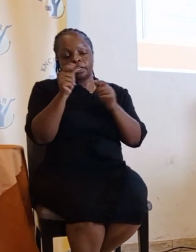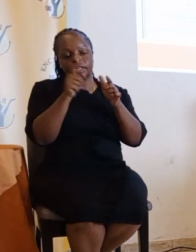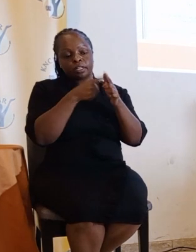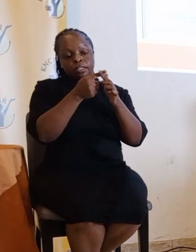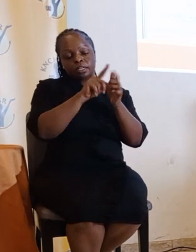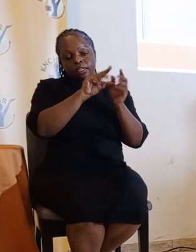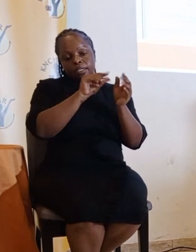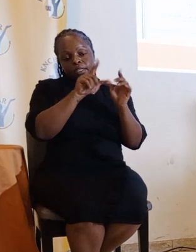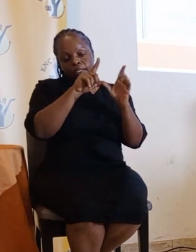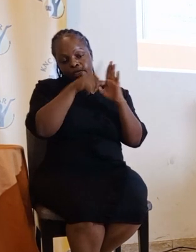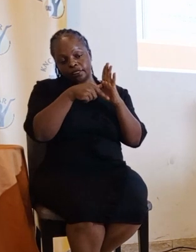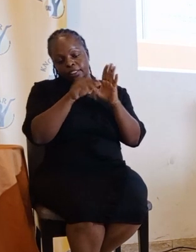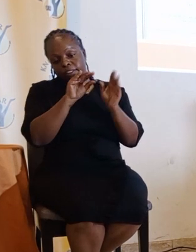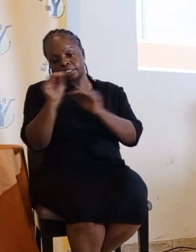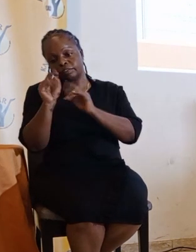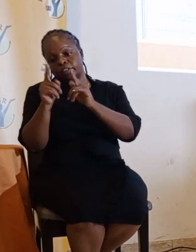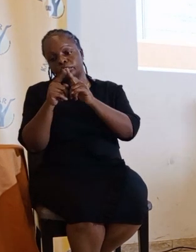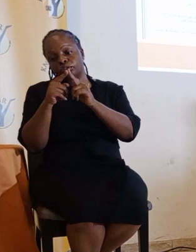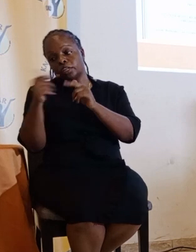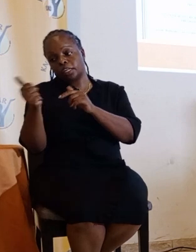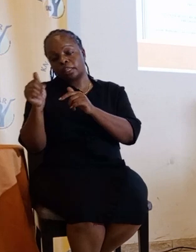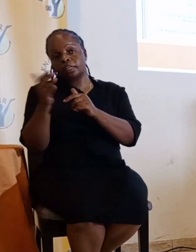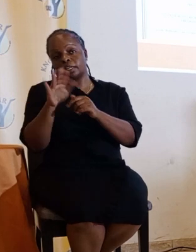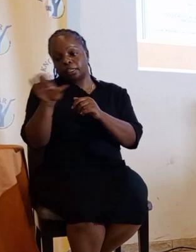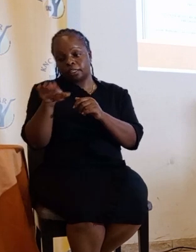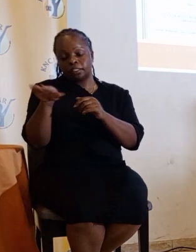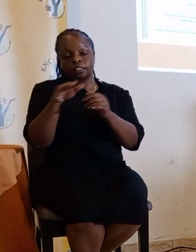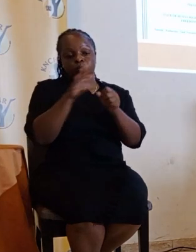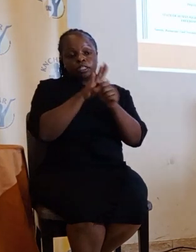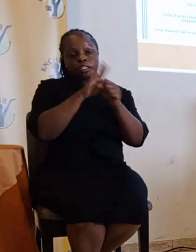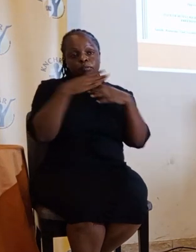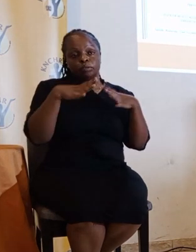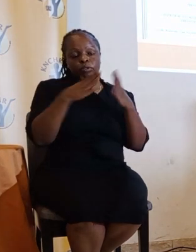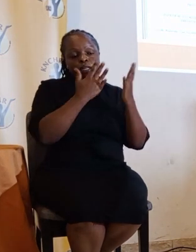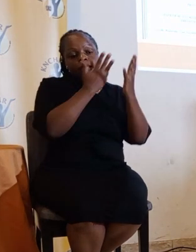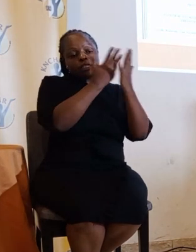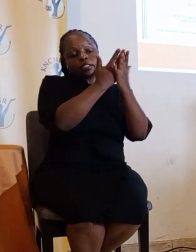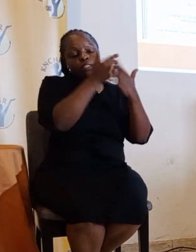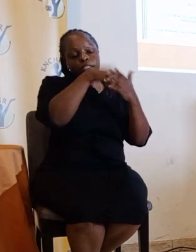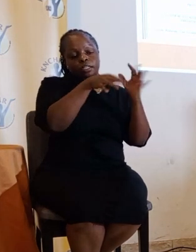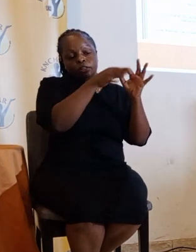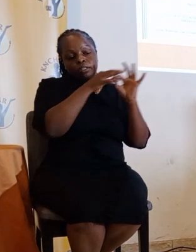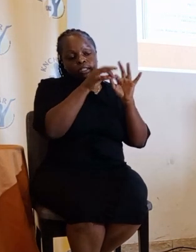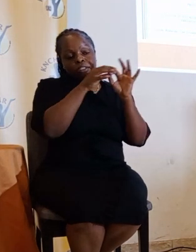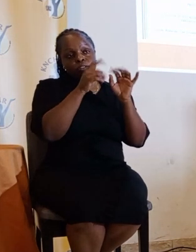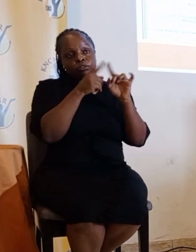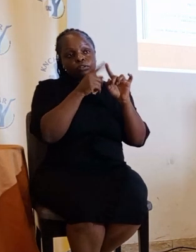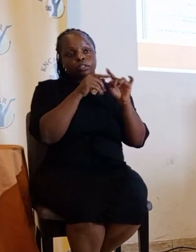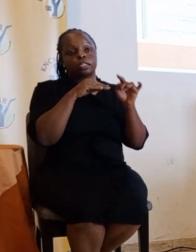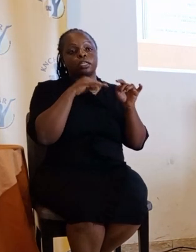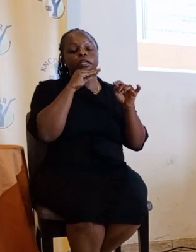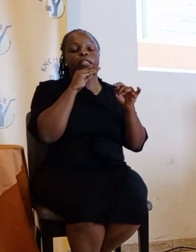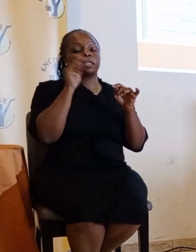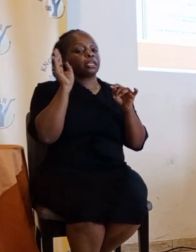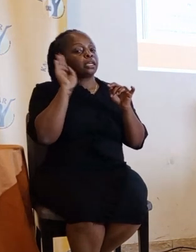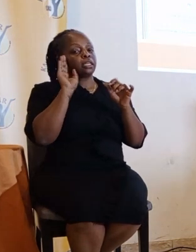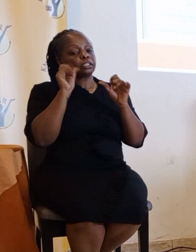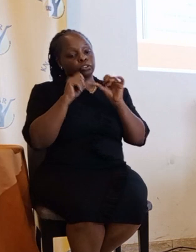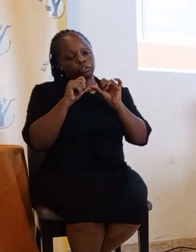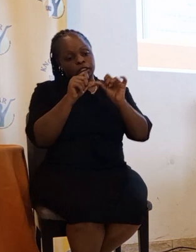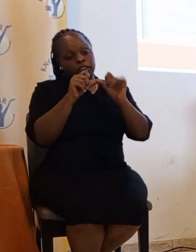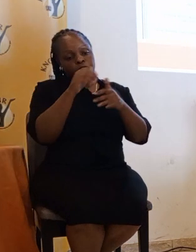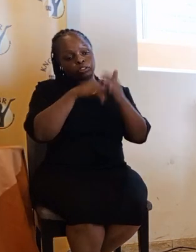to prison facilities. Several people were arrested in connection to the deaths. The hearings continue